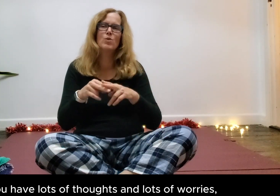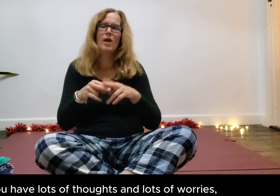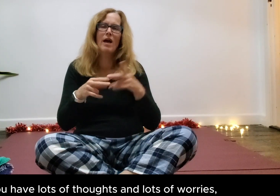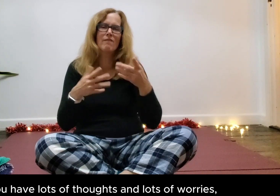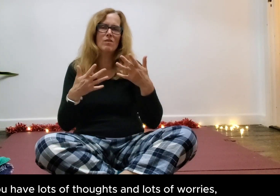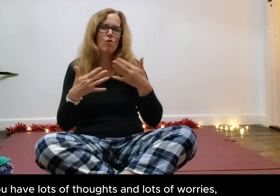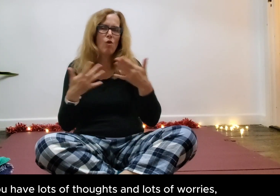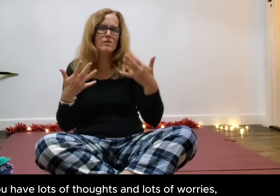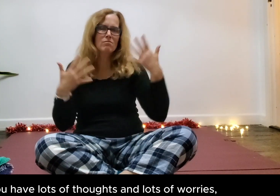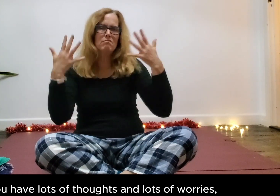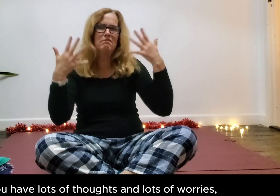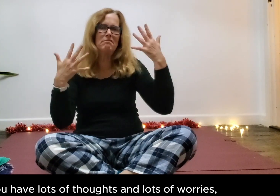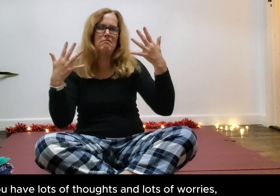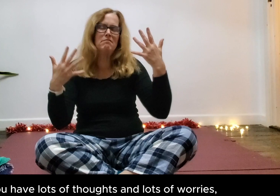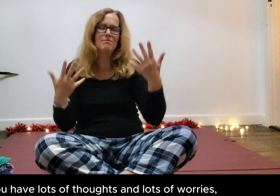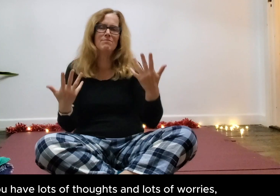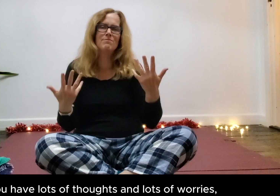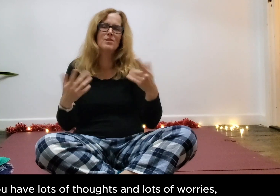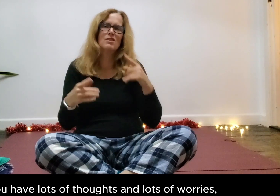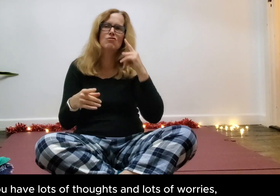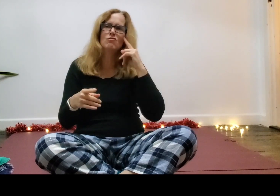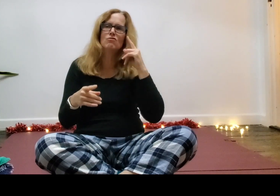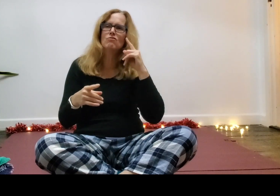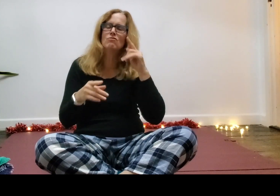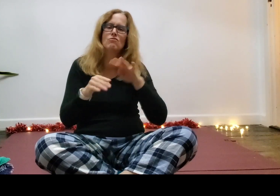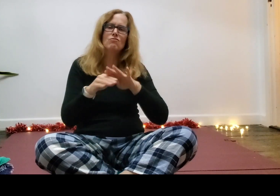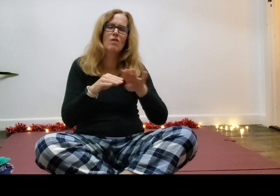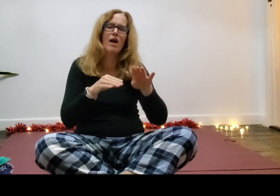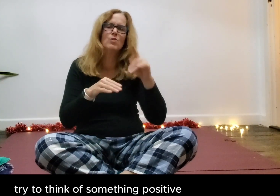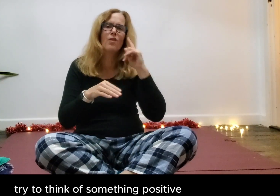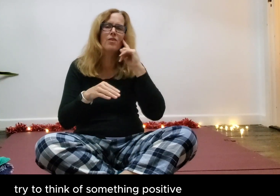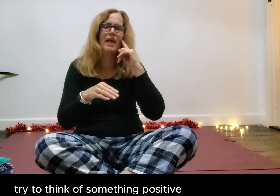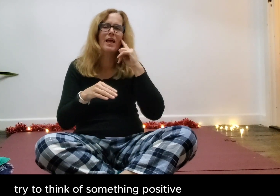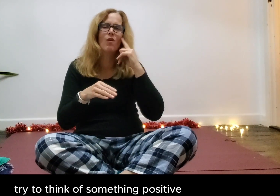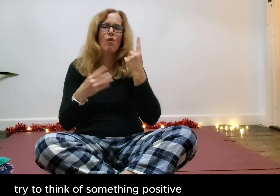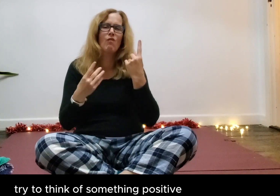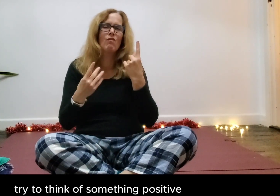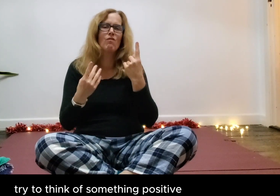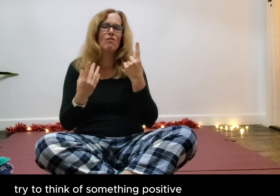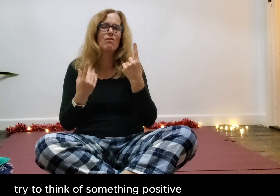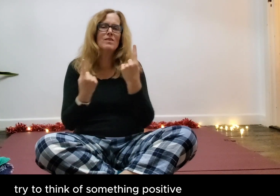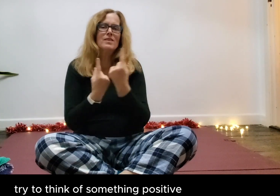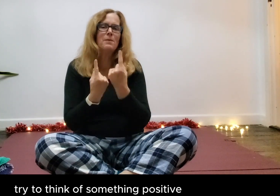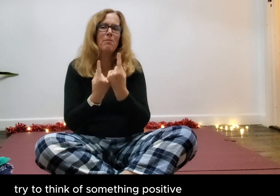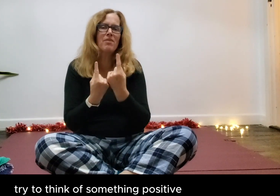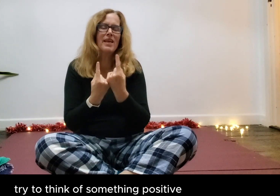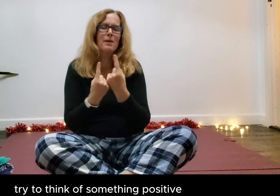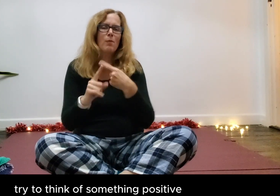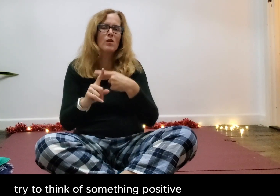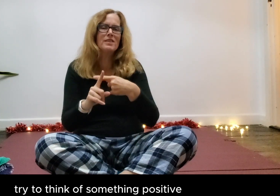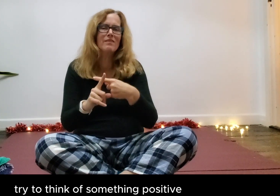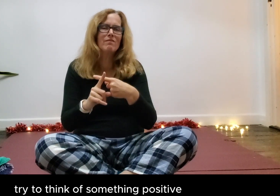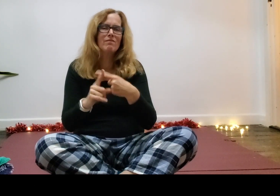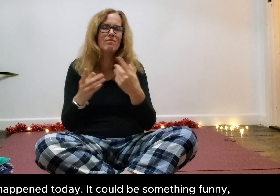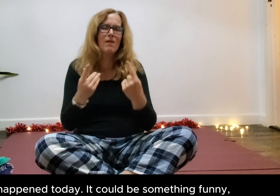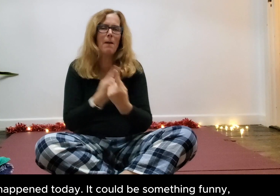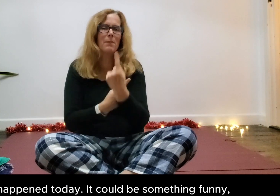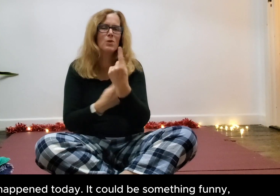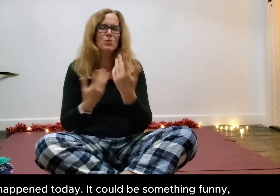If you have lots of thoughts and lots of worries, try to think of something positive that's happened today.